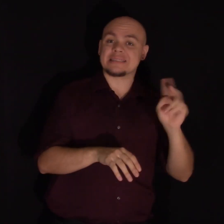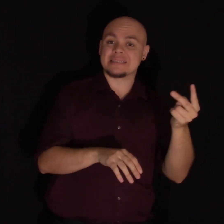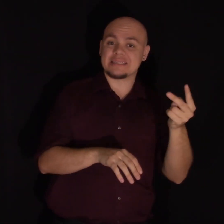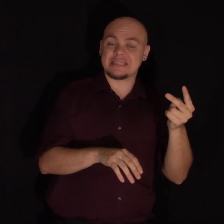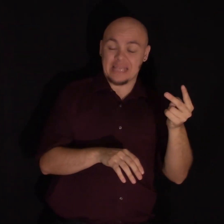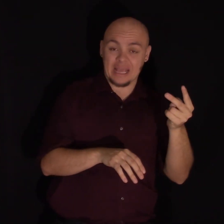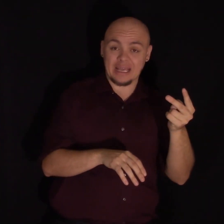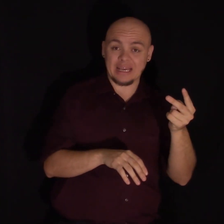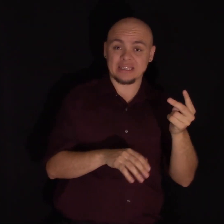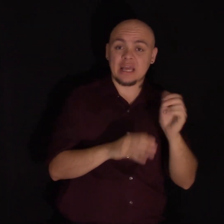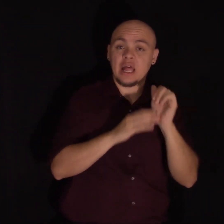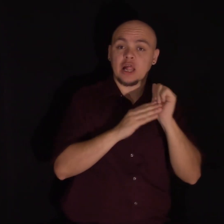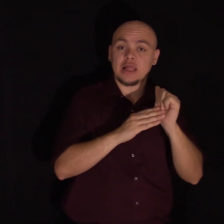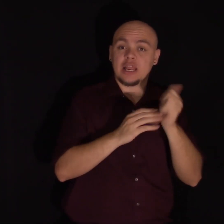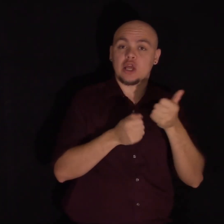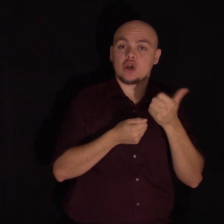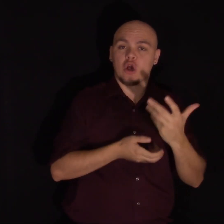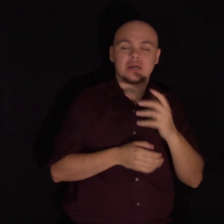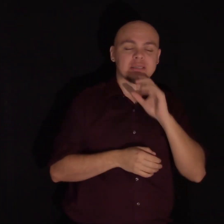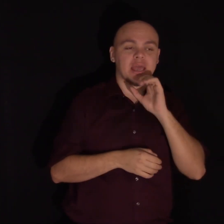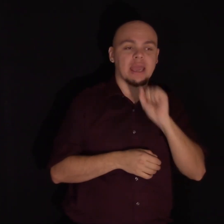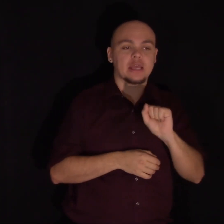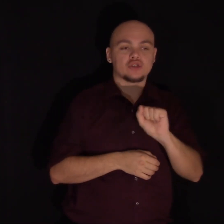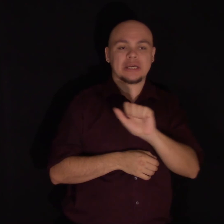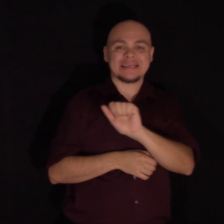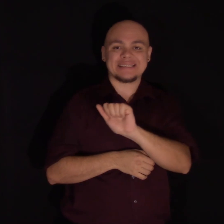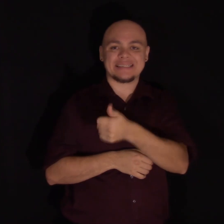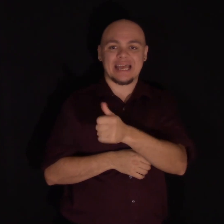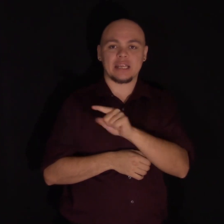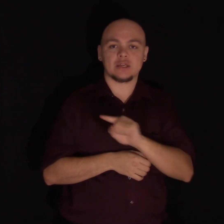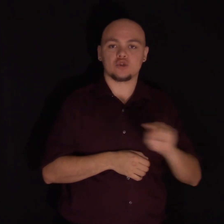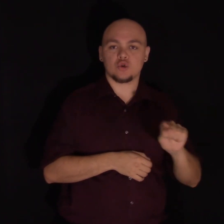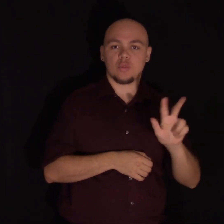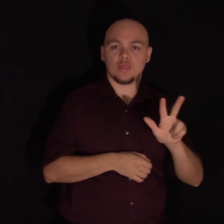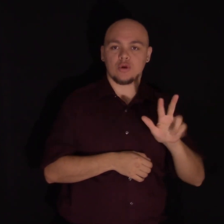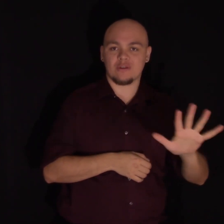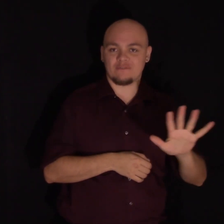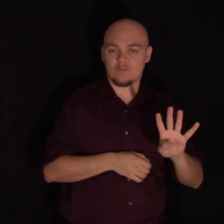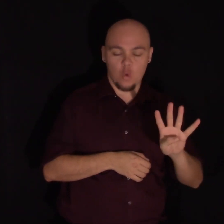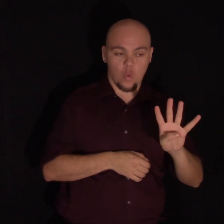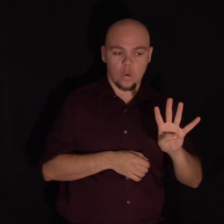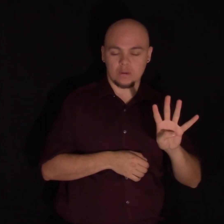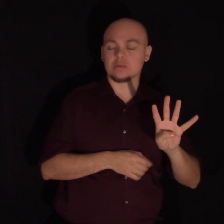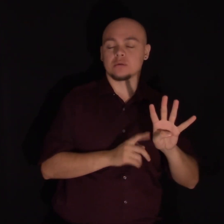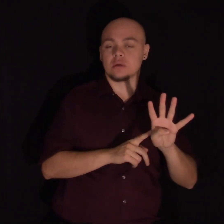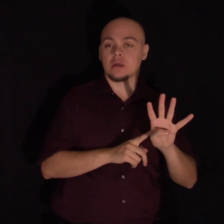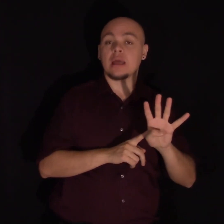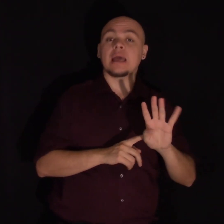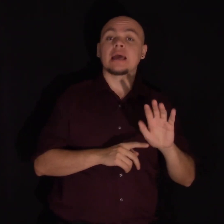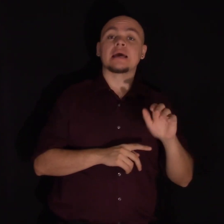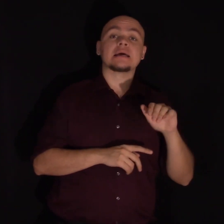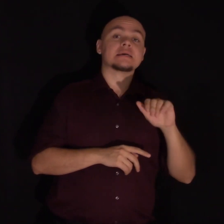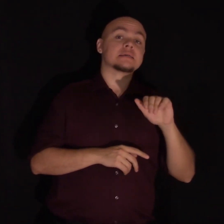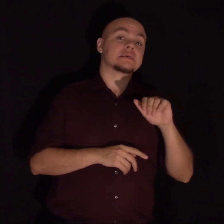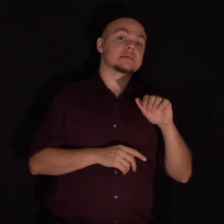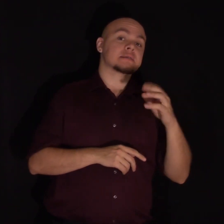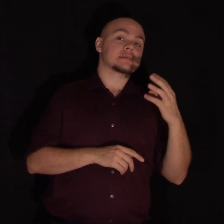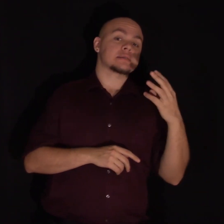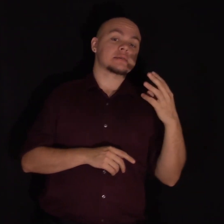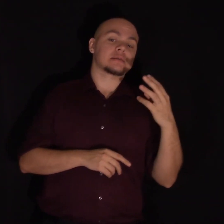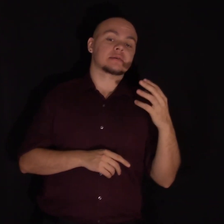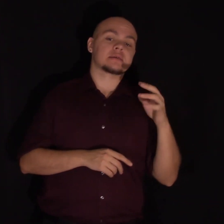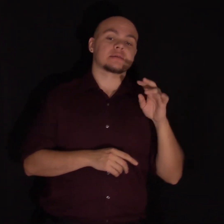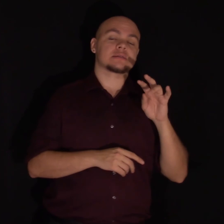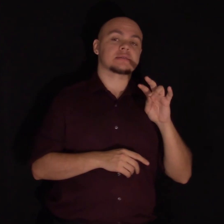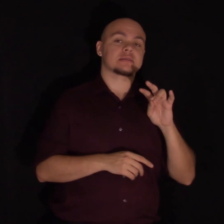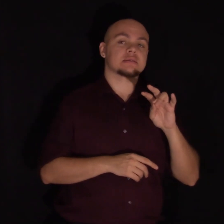aged 10 to 34. And 15% of American youth report having made a suicide plan in